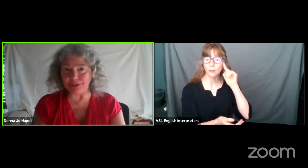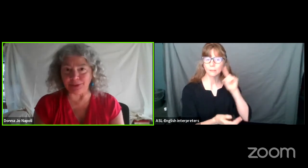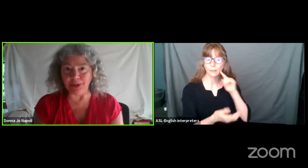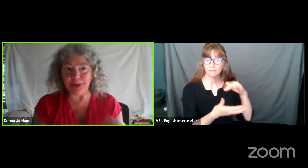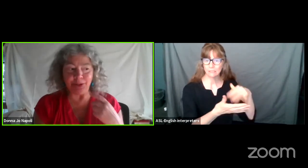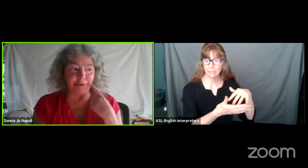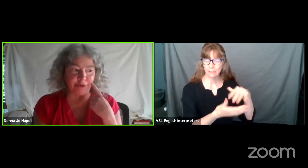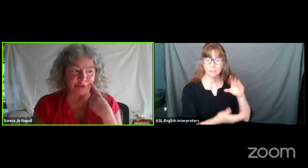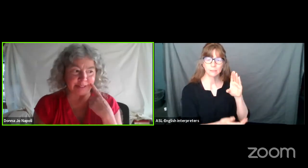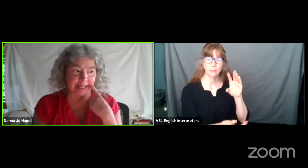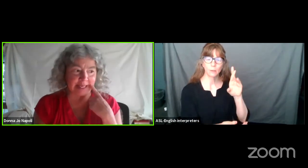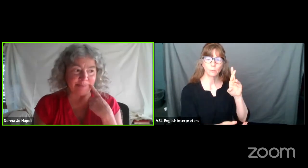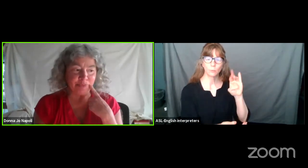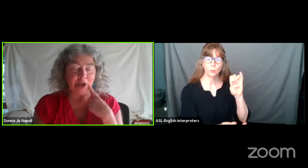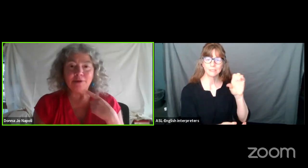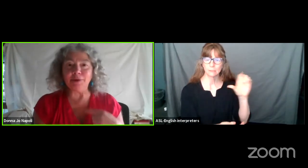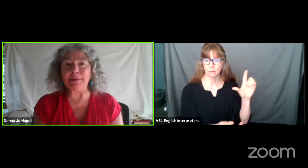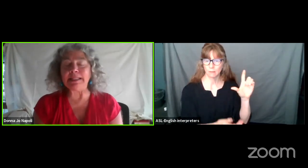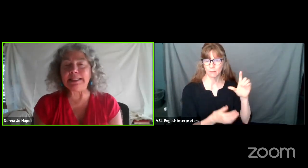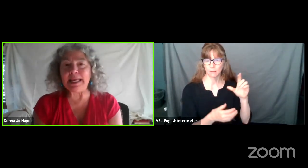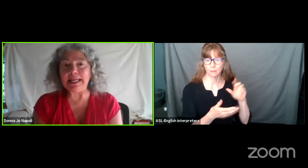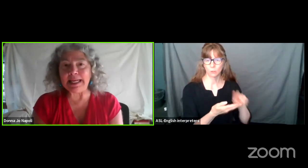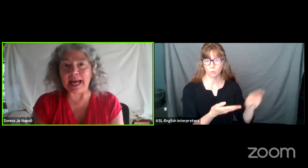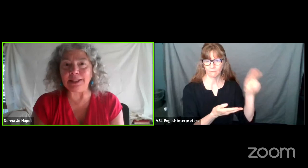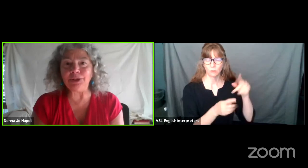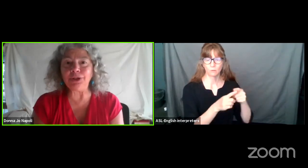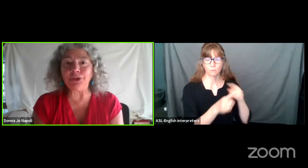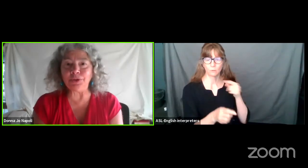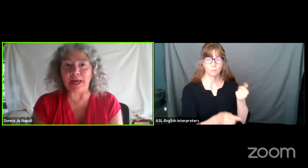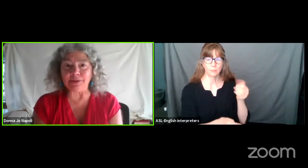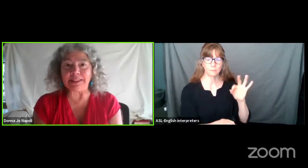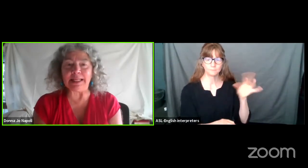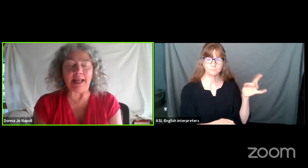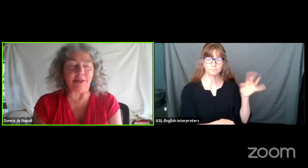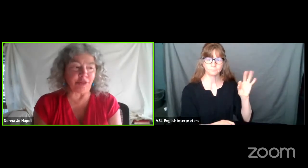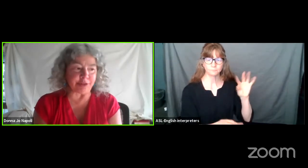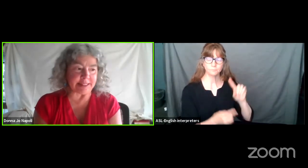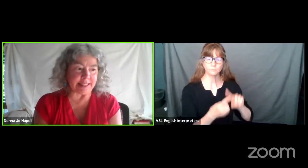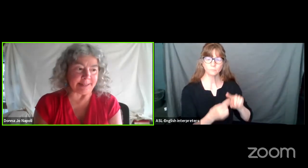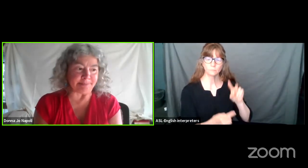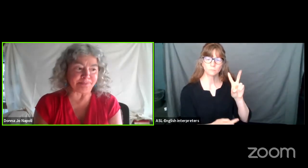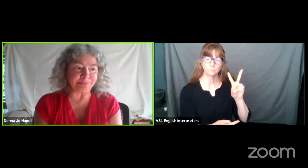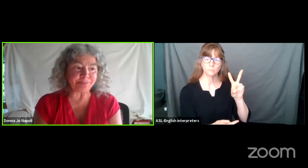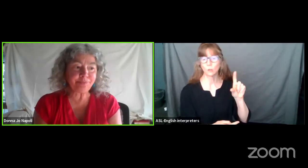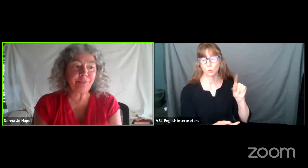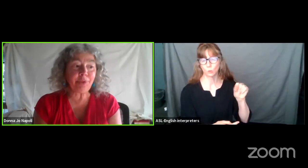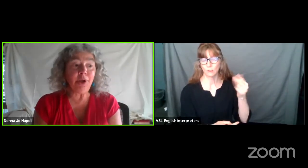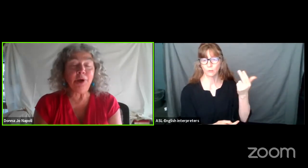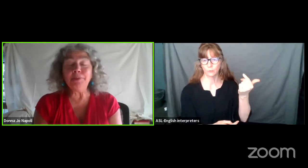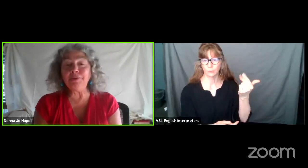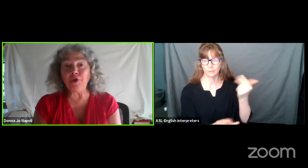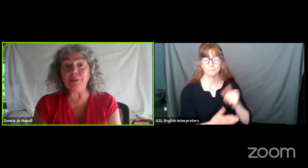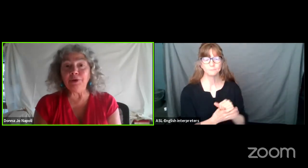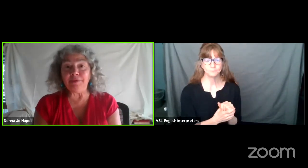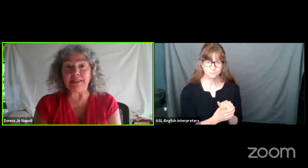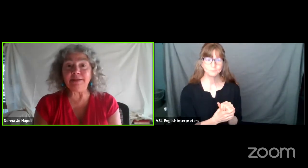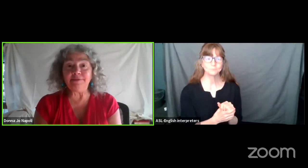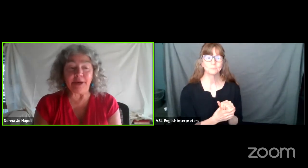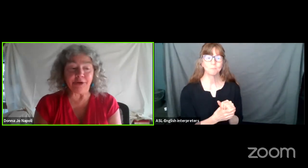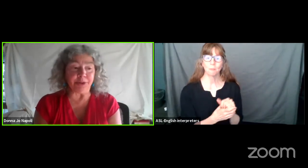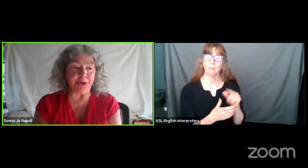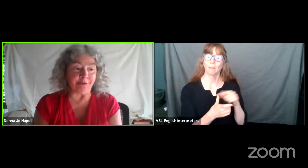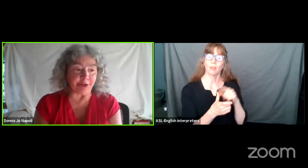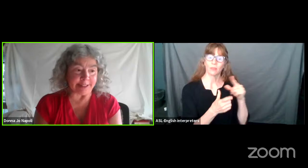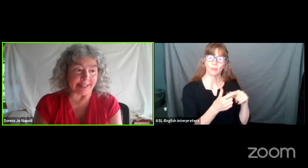at Bristol University from 1989 to 2013, before moving